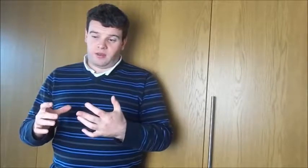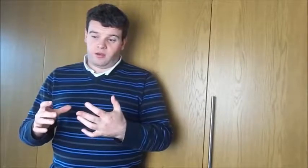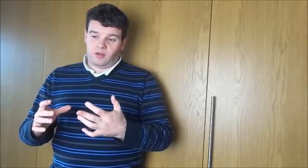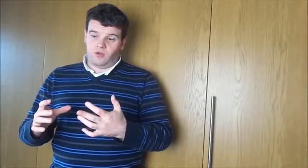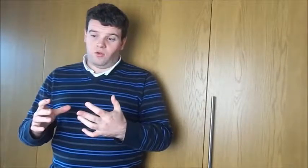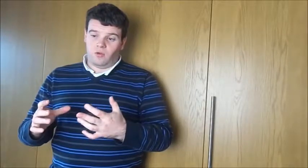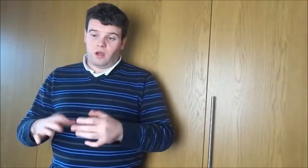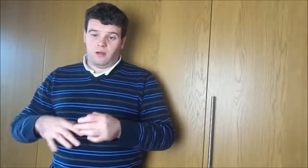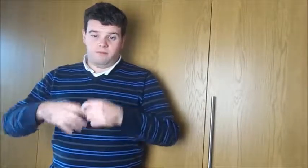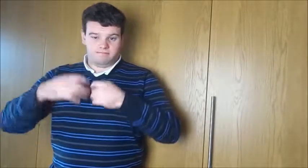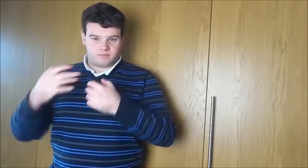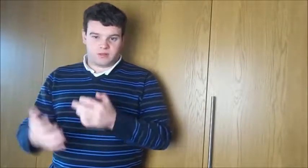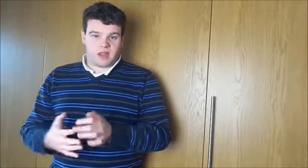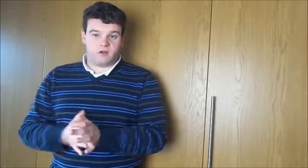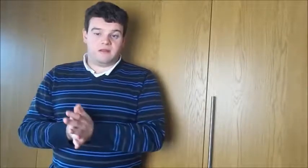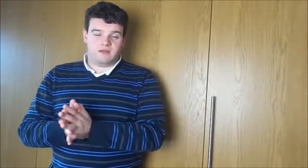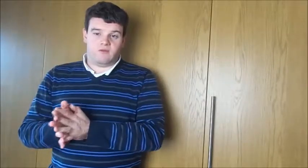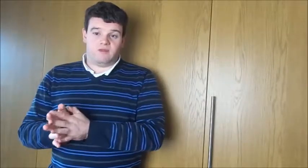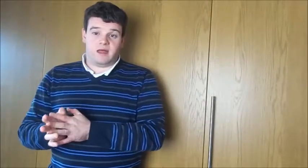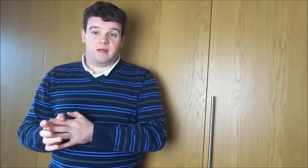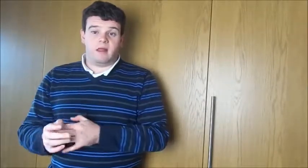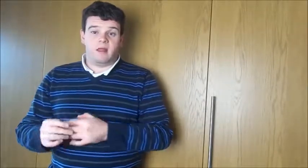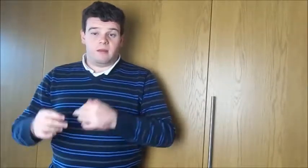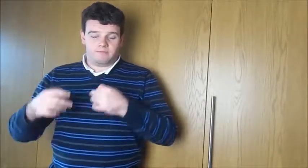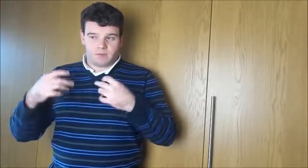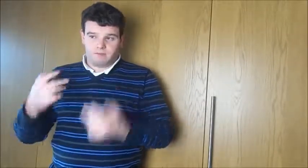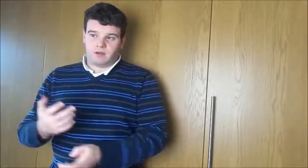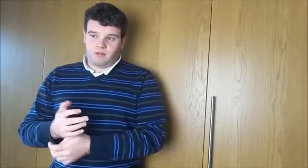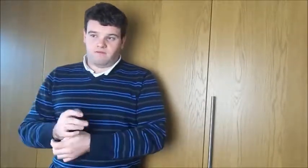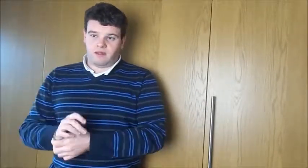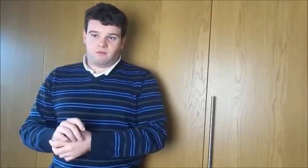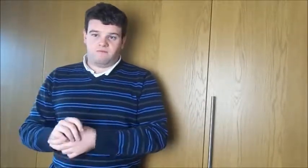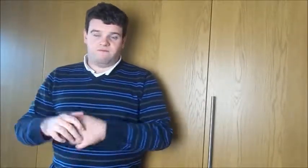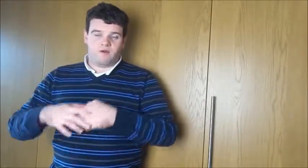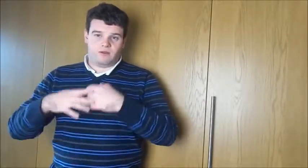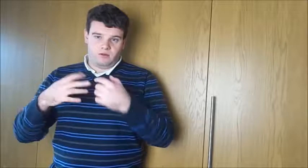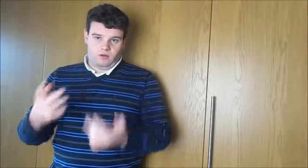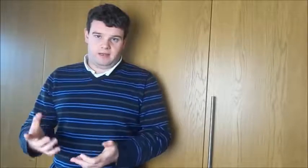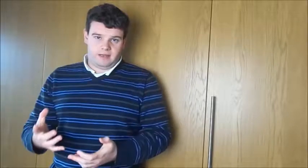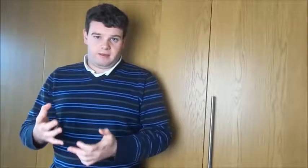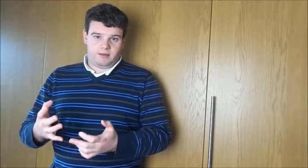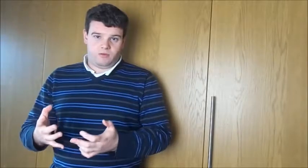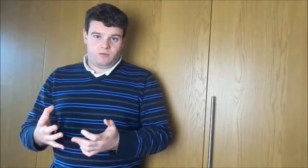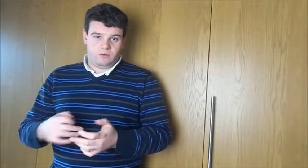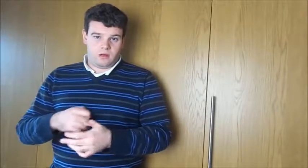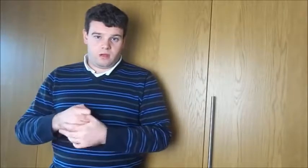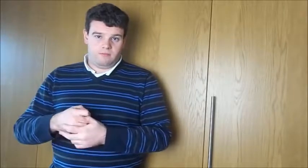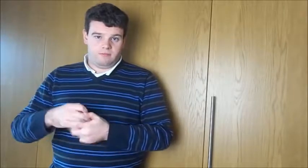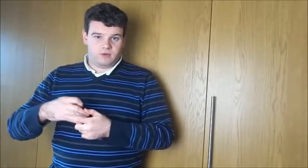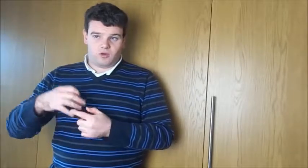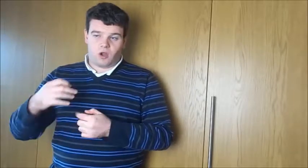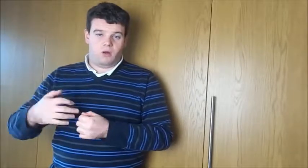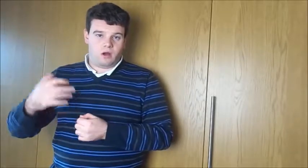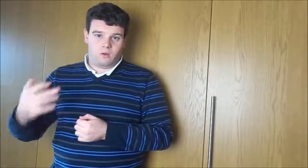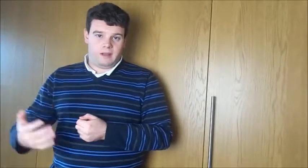to just carry on living over there, because things were very unlikely to go her way and